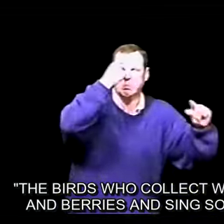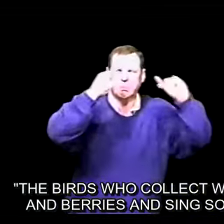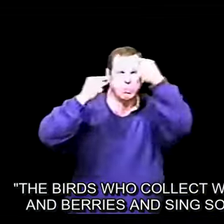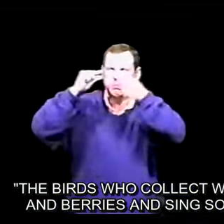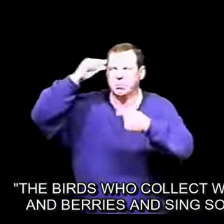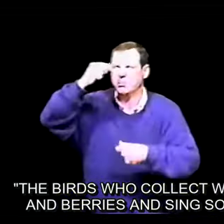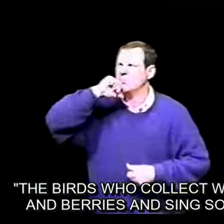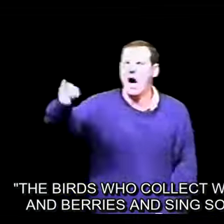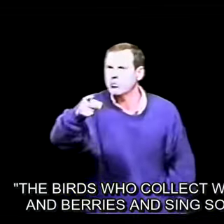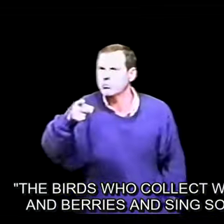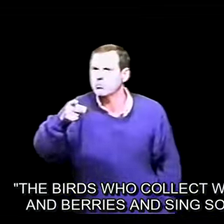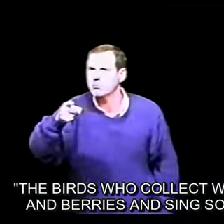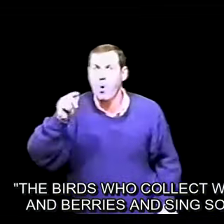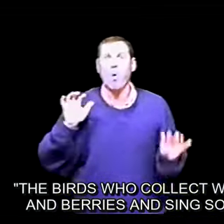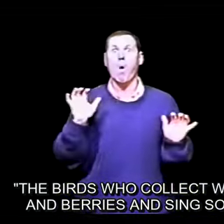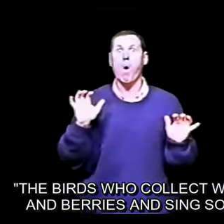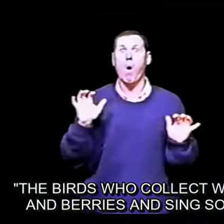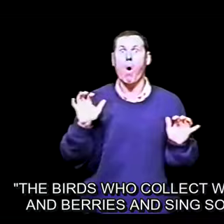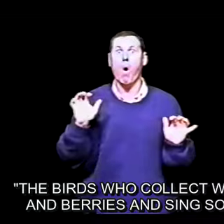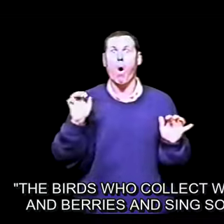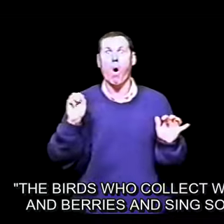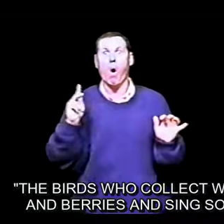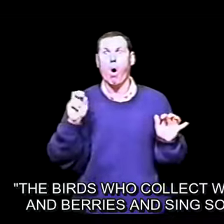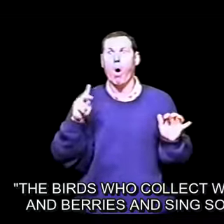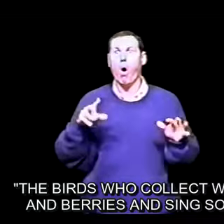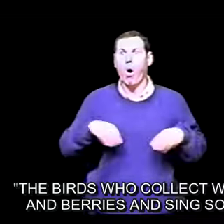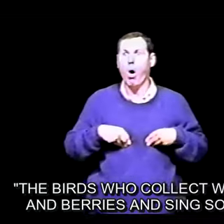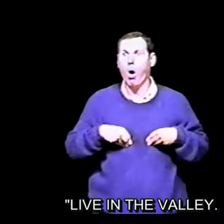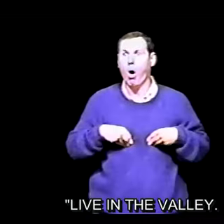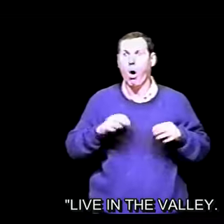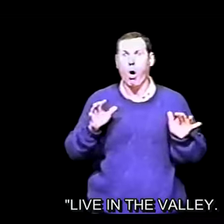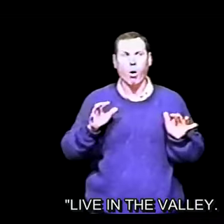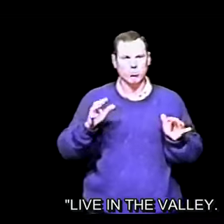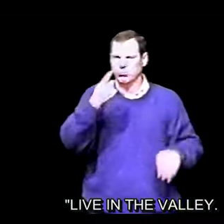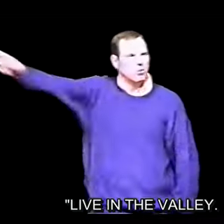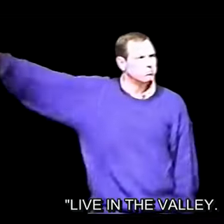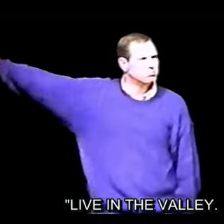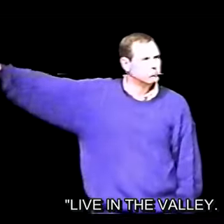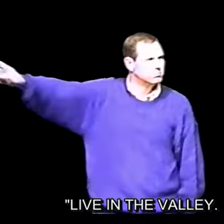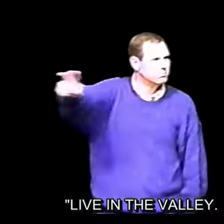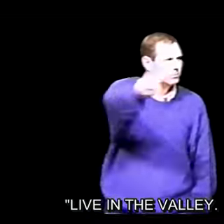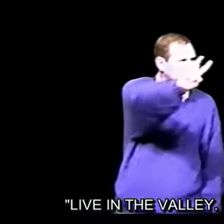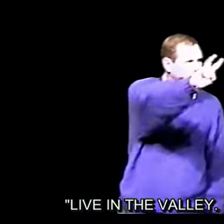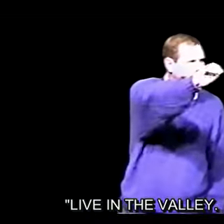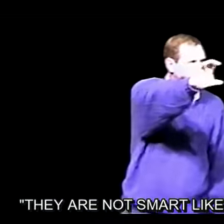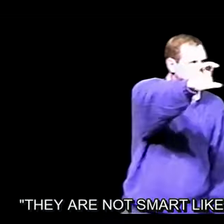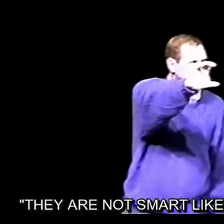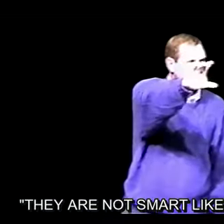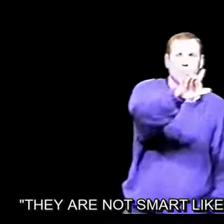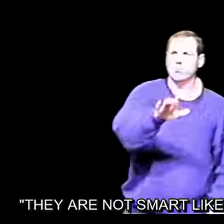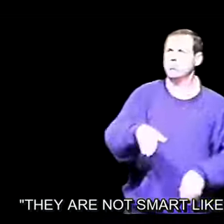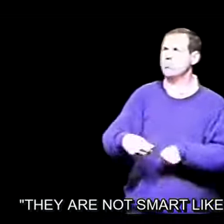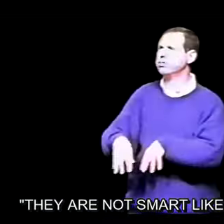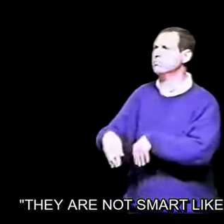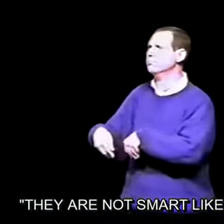collect worms and berries and sing songs live in the valley. They are not smart